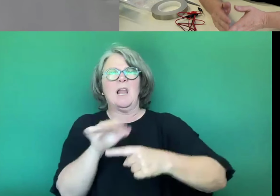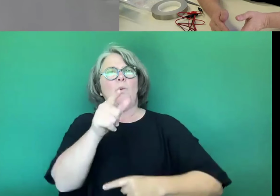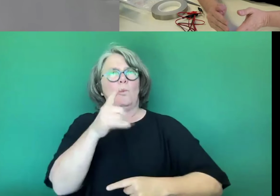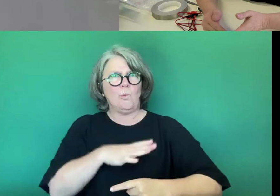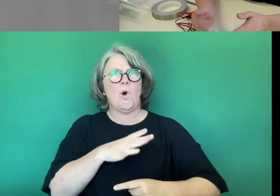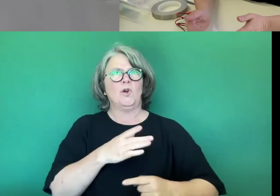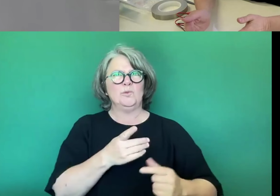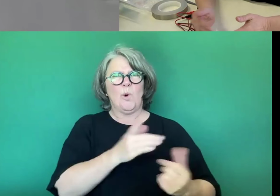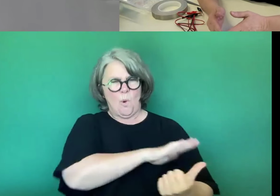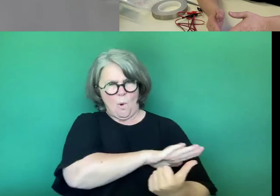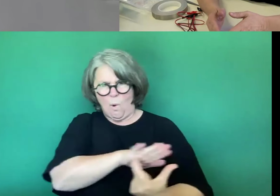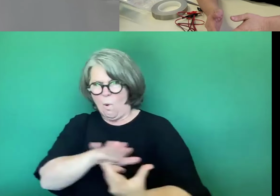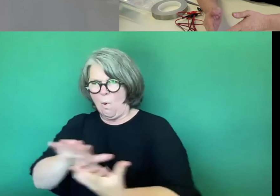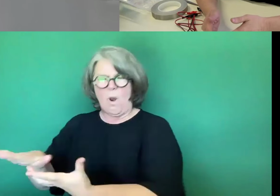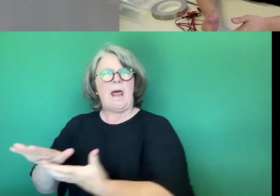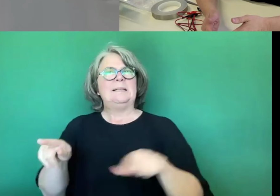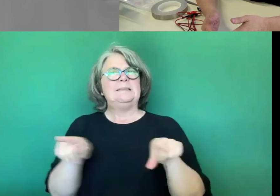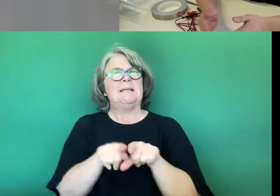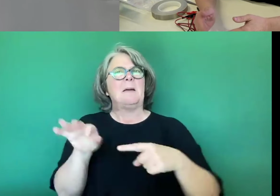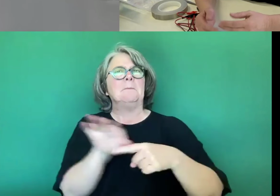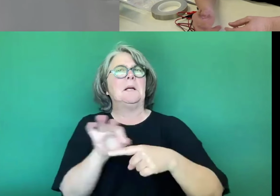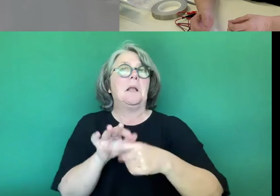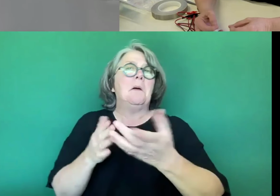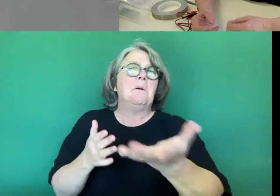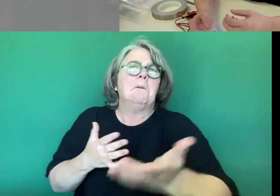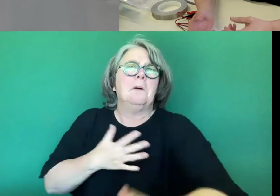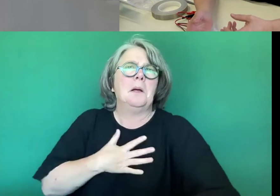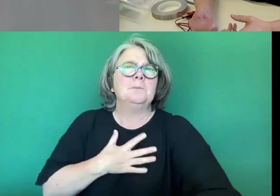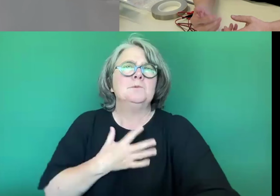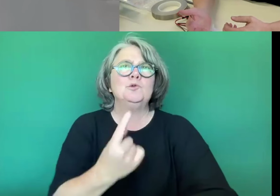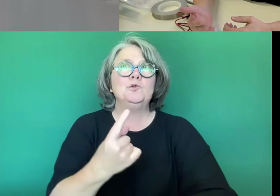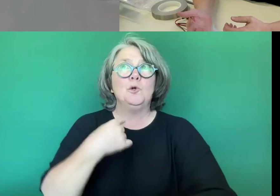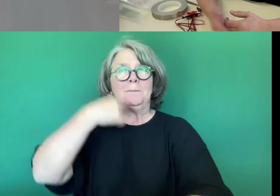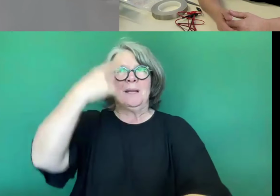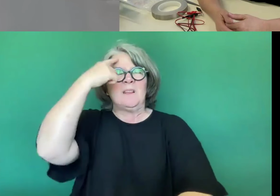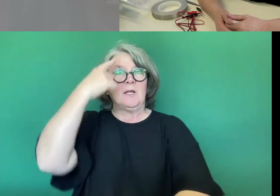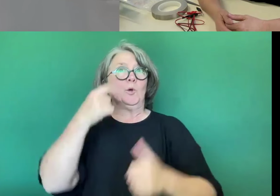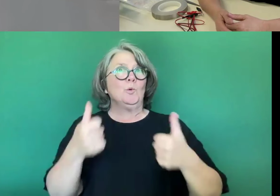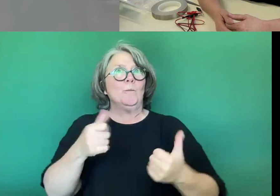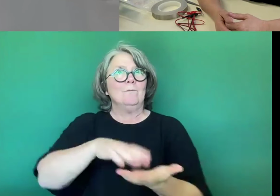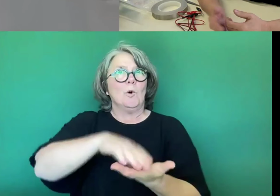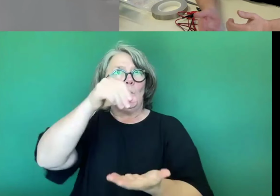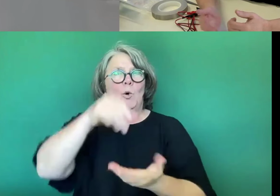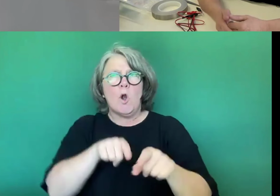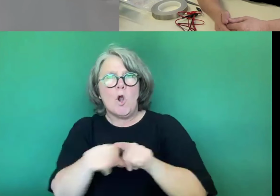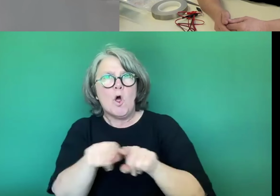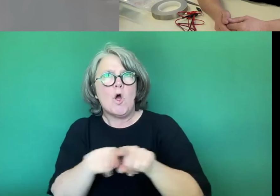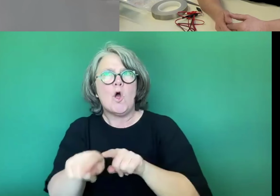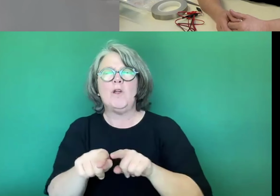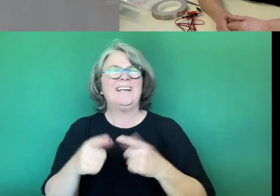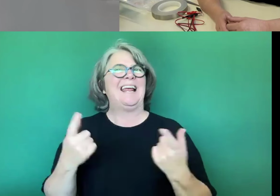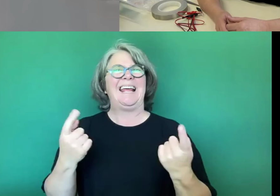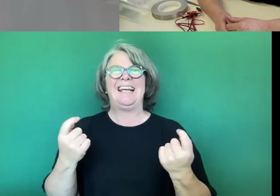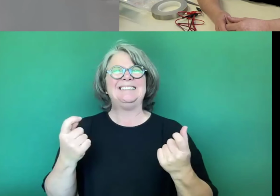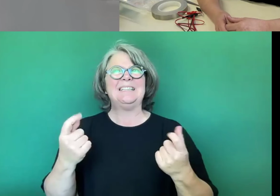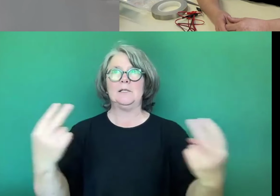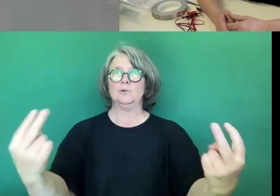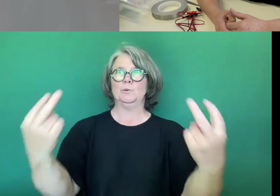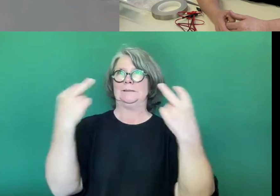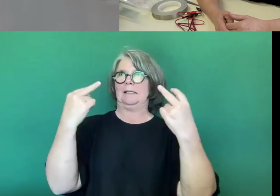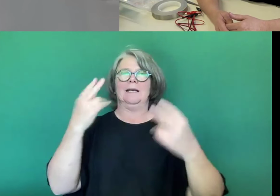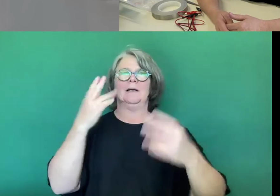learning to be able to use the color coding sort of as a shorthand and being able to see at a distance when people are making a